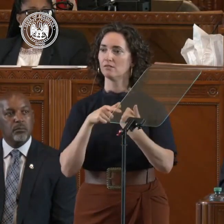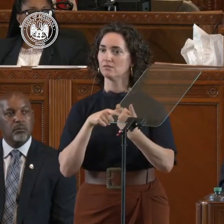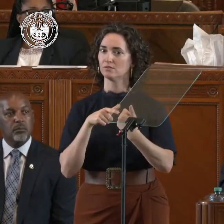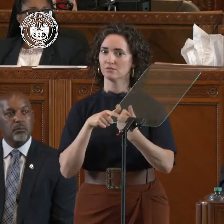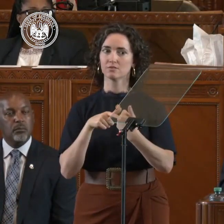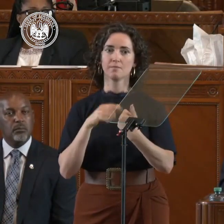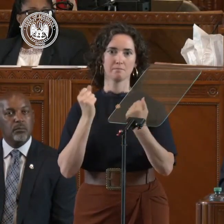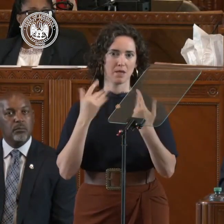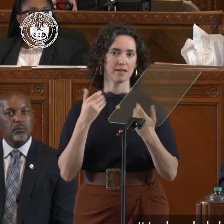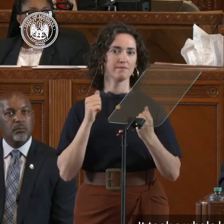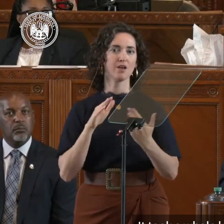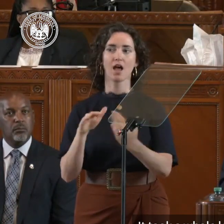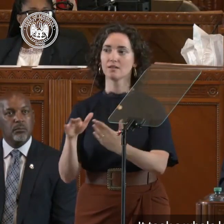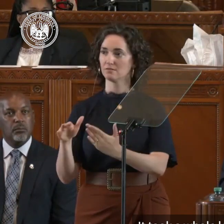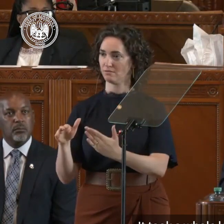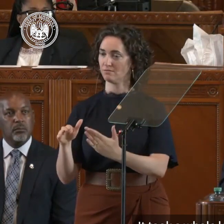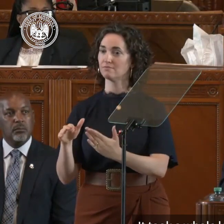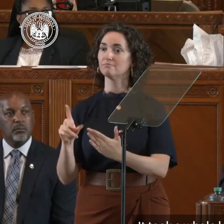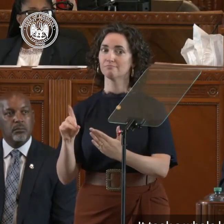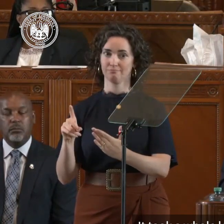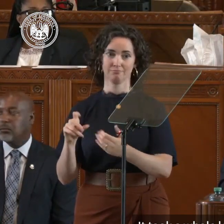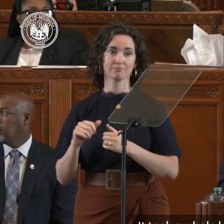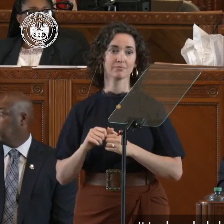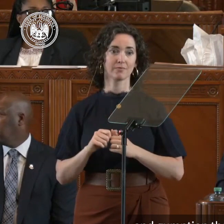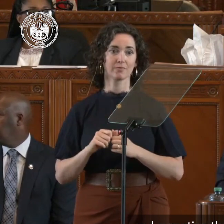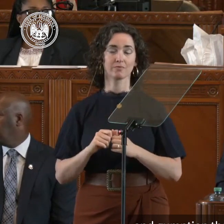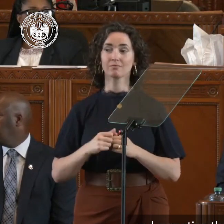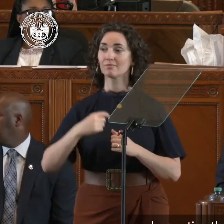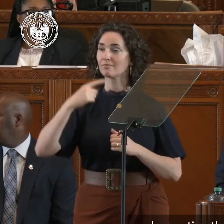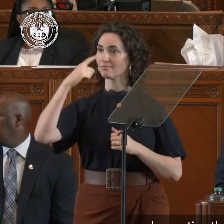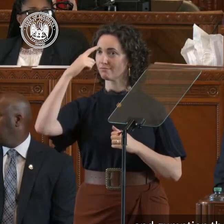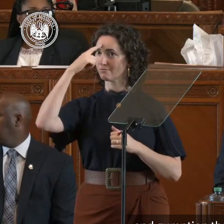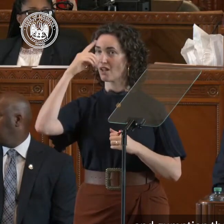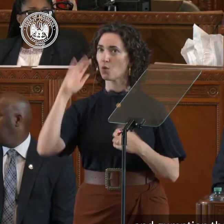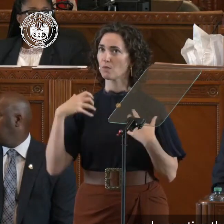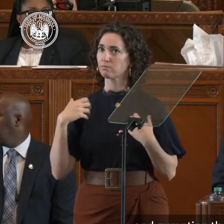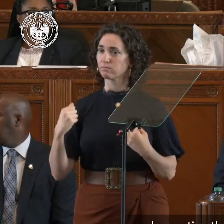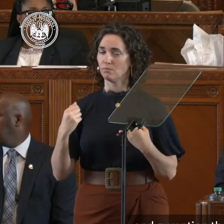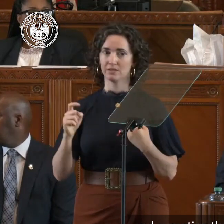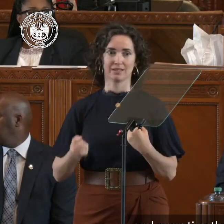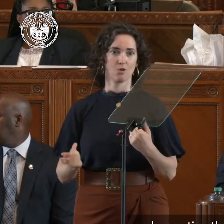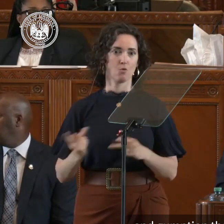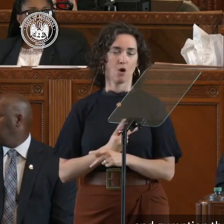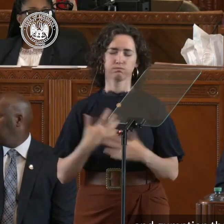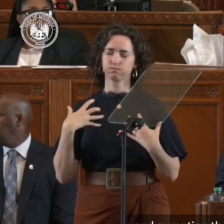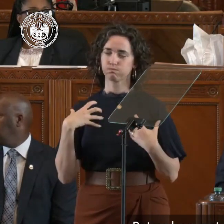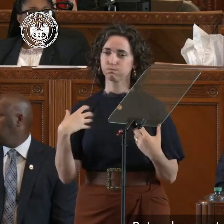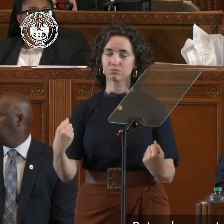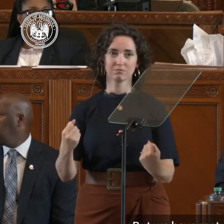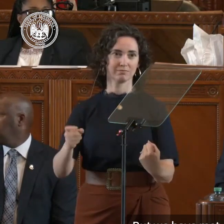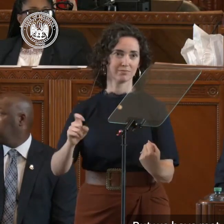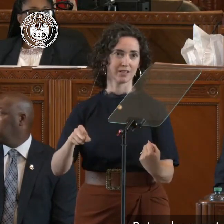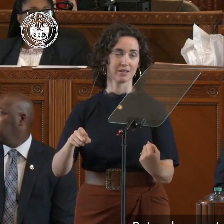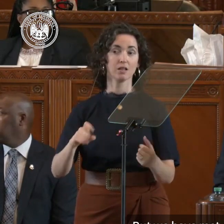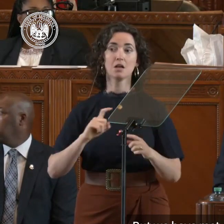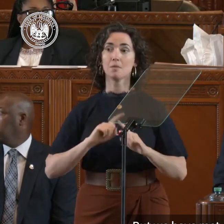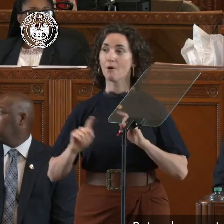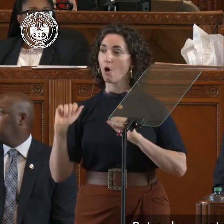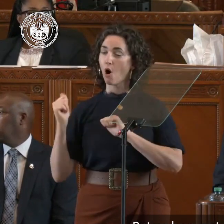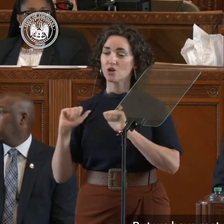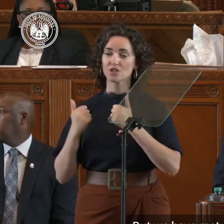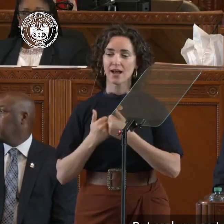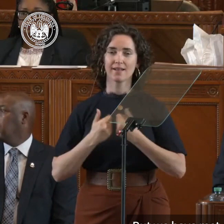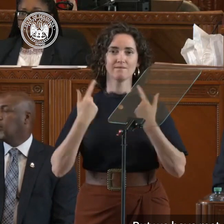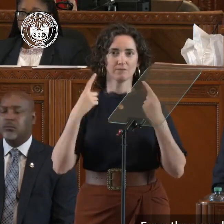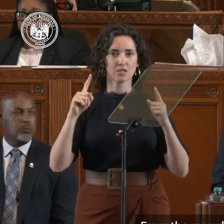tested. It took a whole lot more gumbo and gumption than we expected. But we have met every